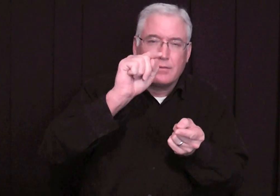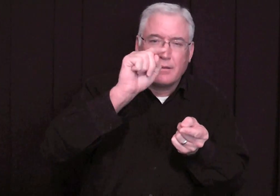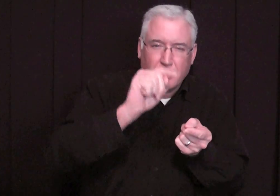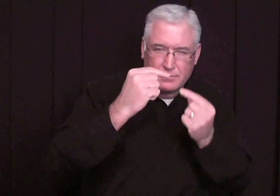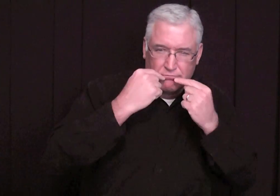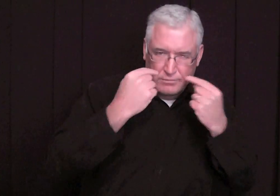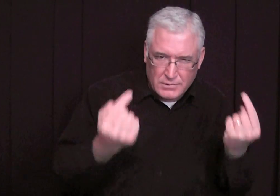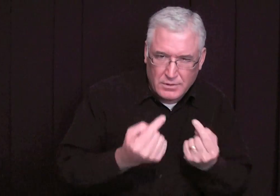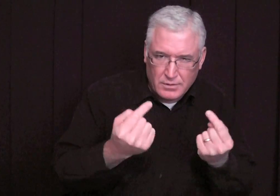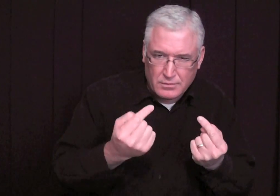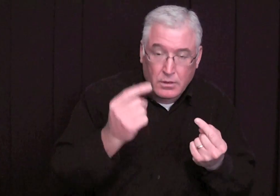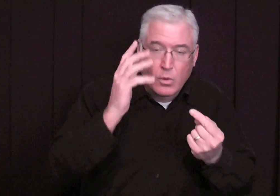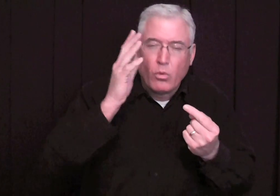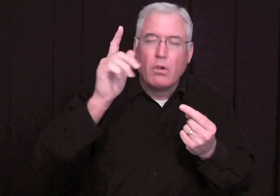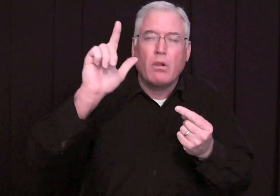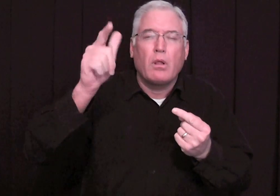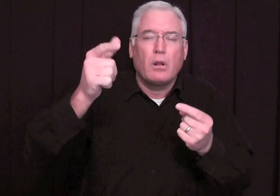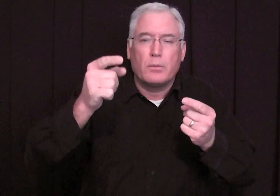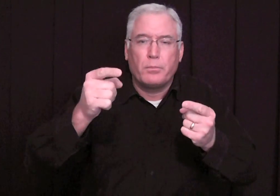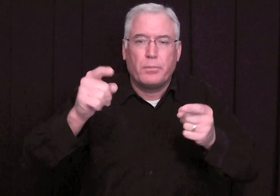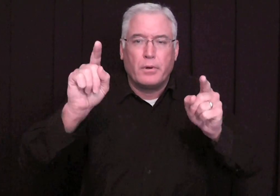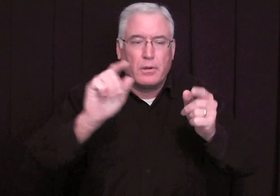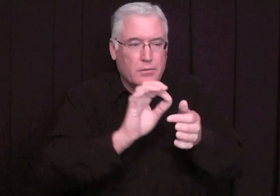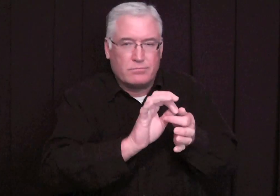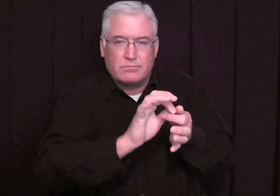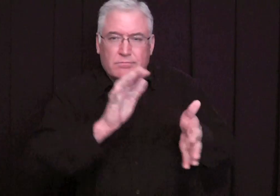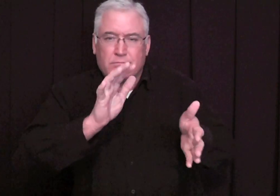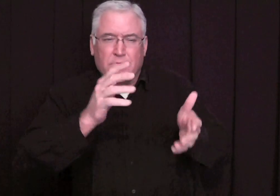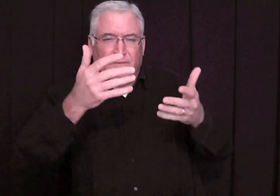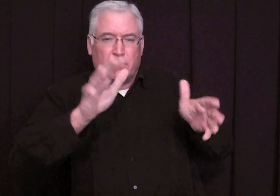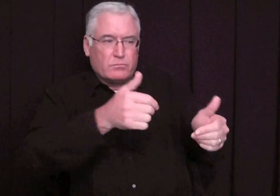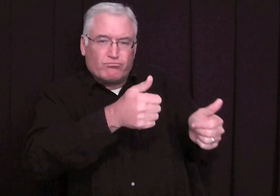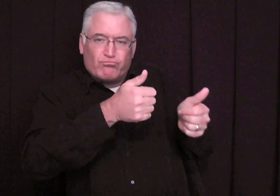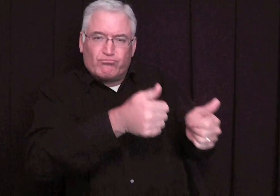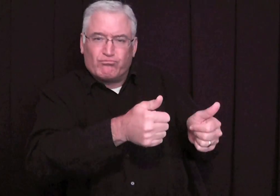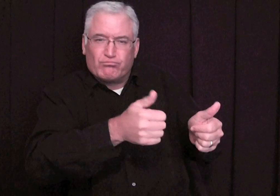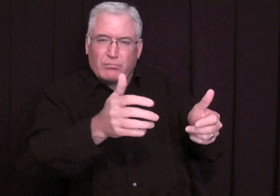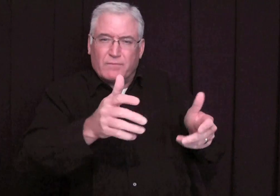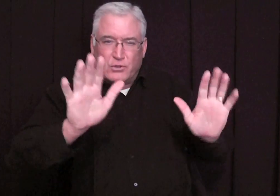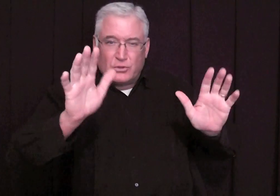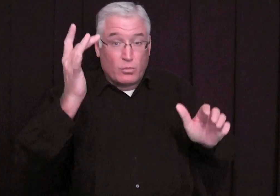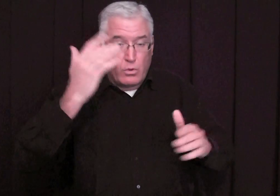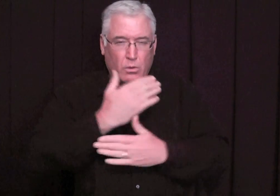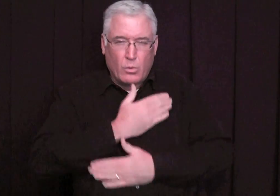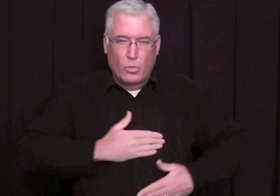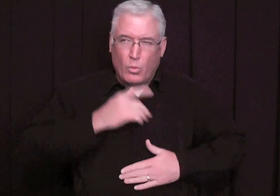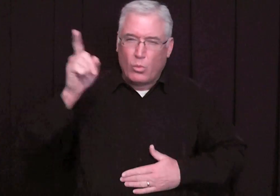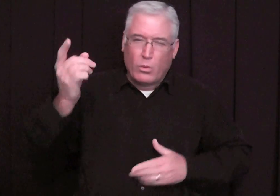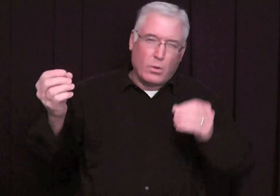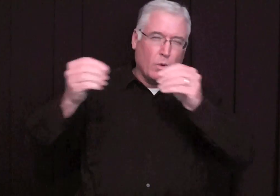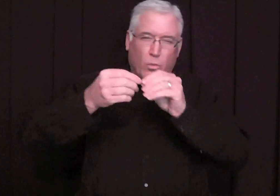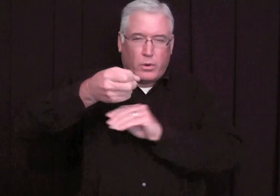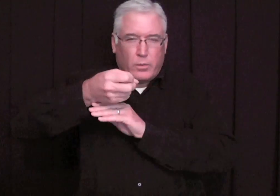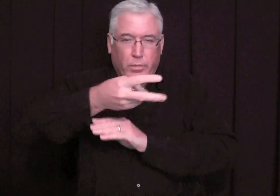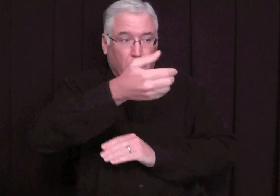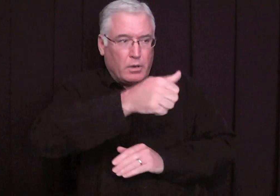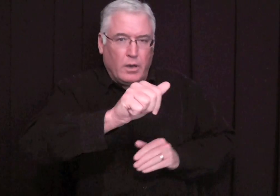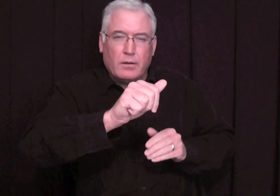to have a close relationship with him, and you will sin less and less, and you will be successful and free from the addictions and the